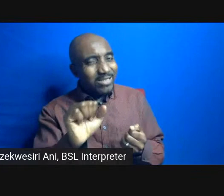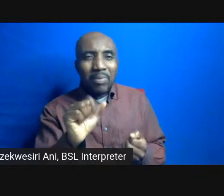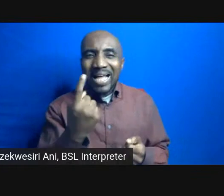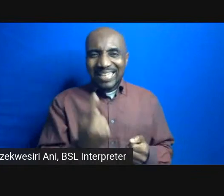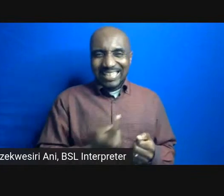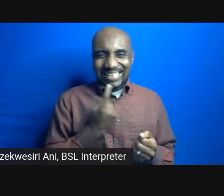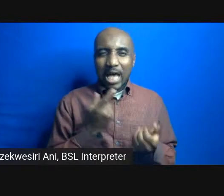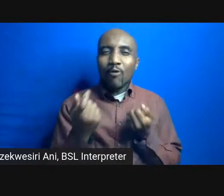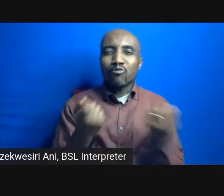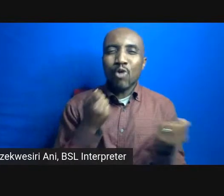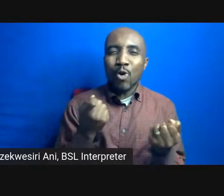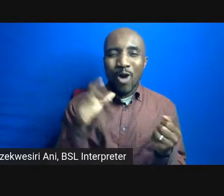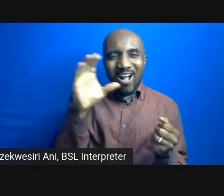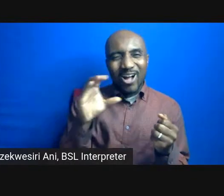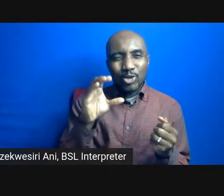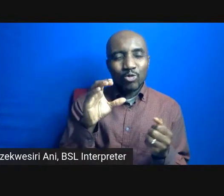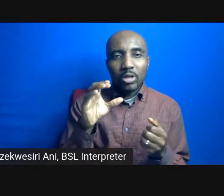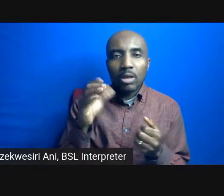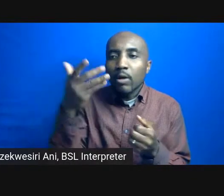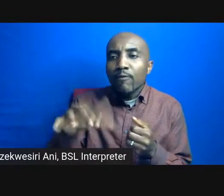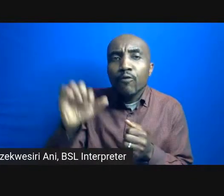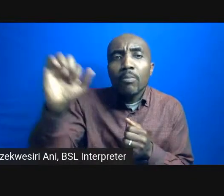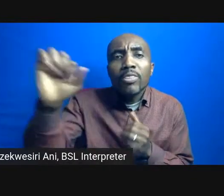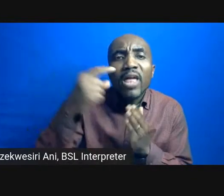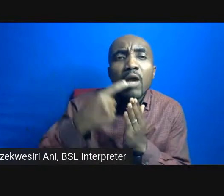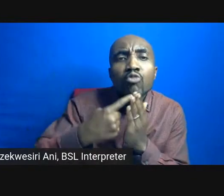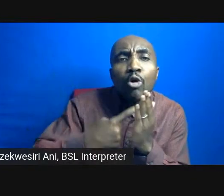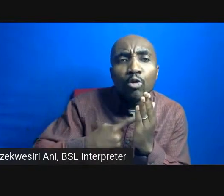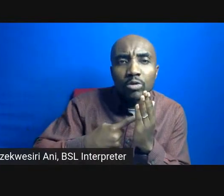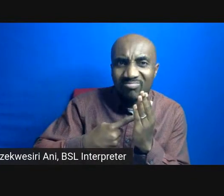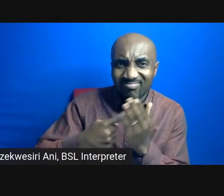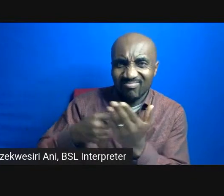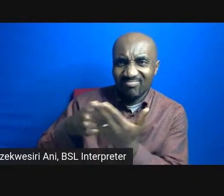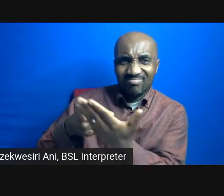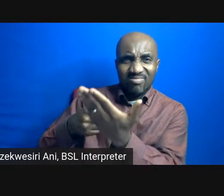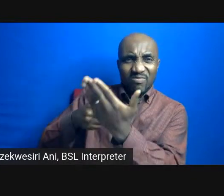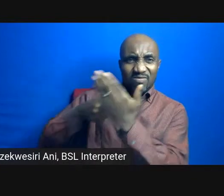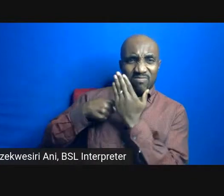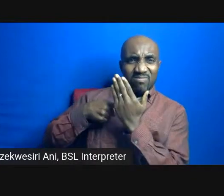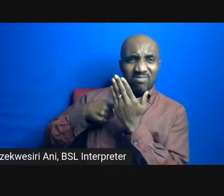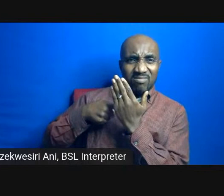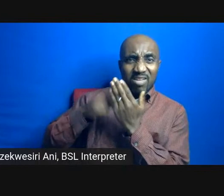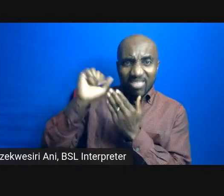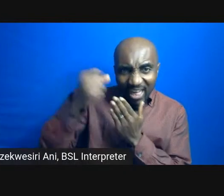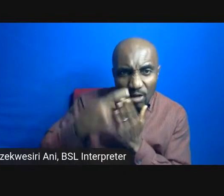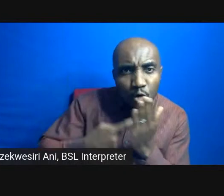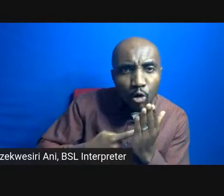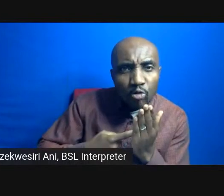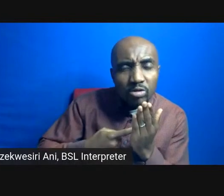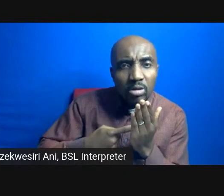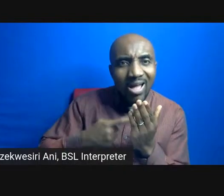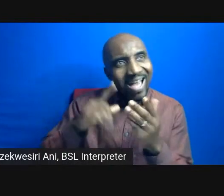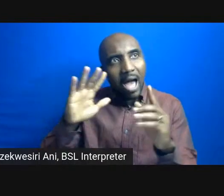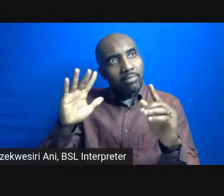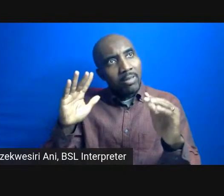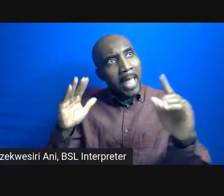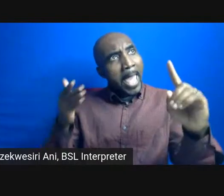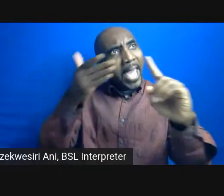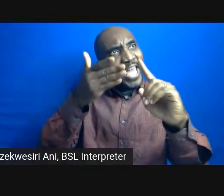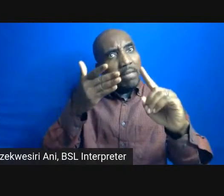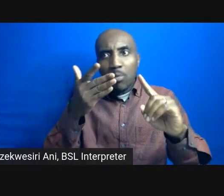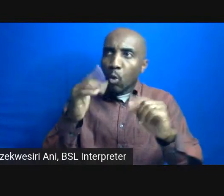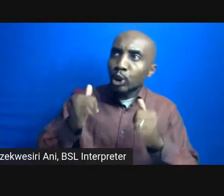self-rule was based on the colonizers' rules of engagement and that the benchmark of what was good